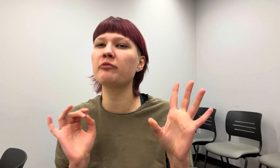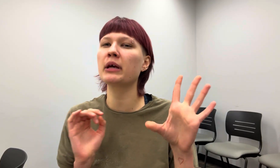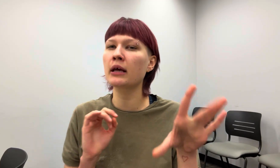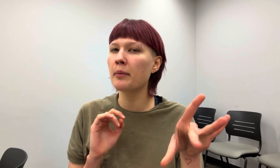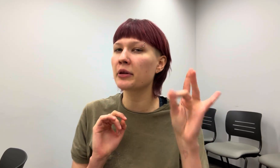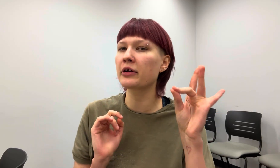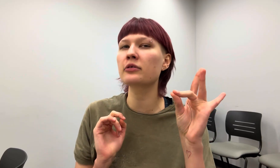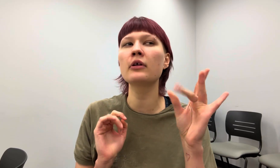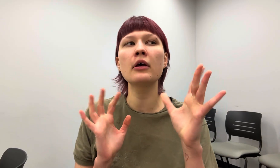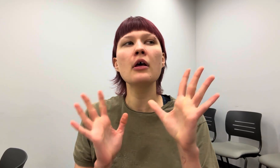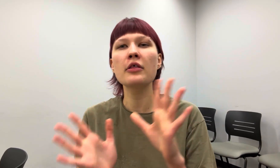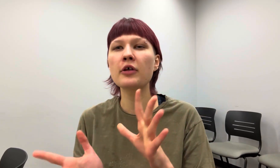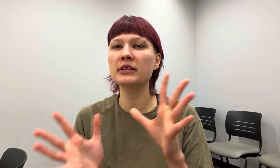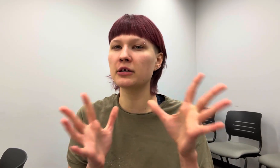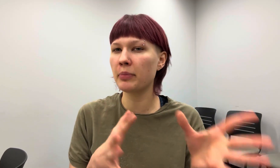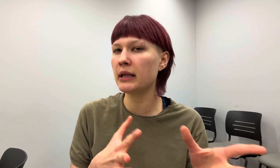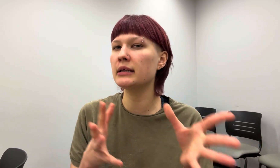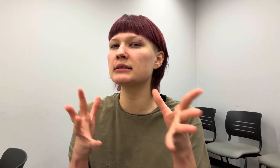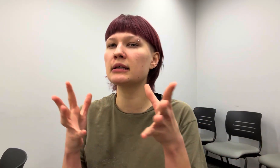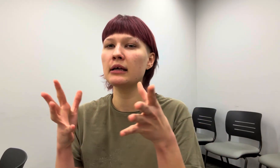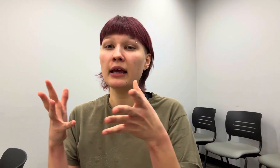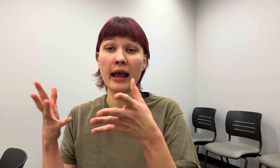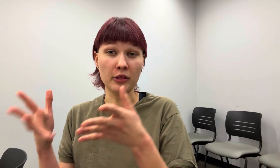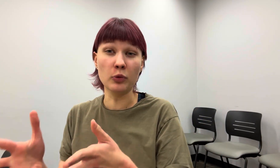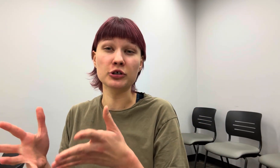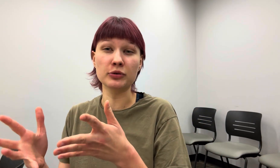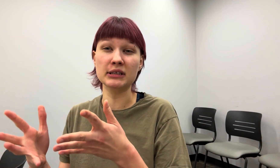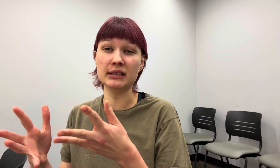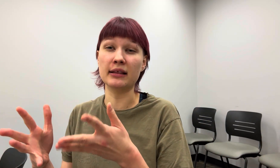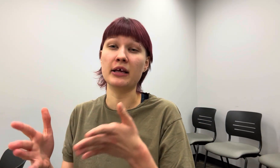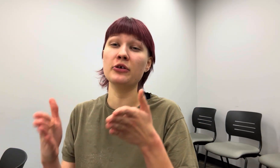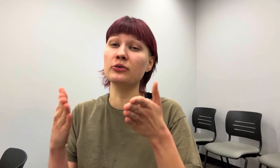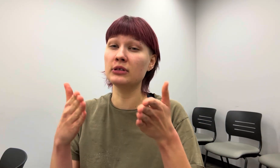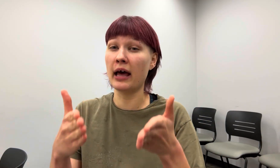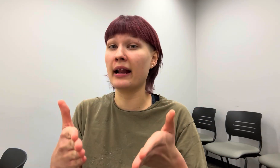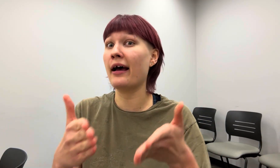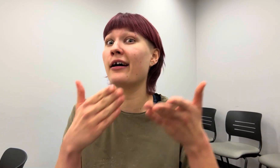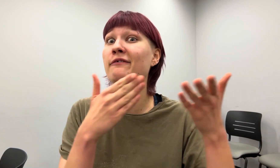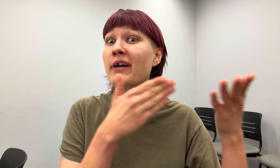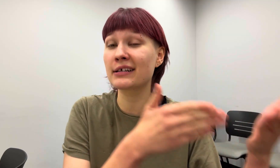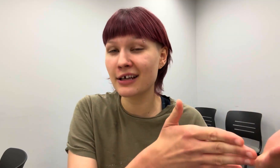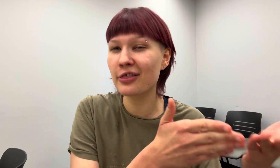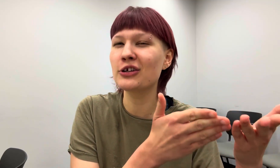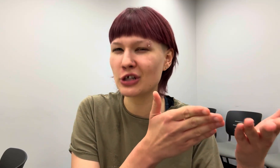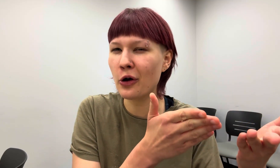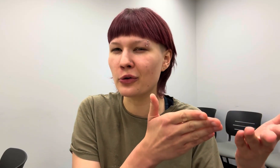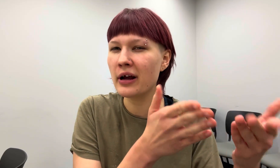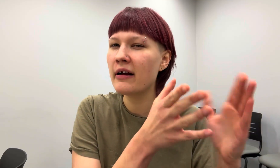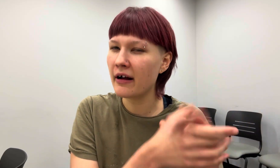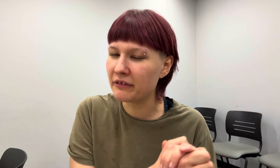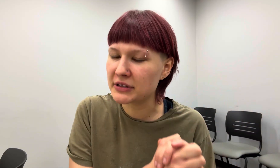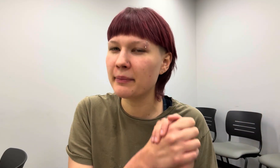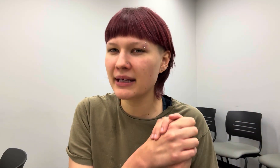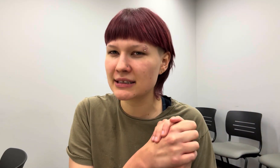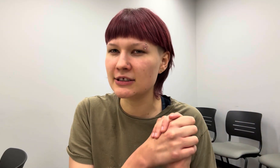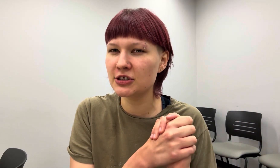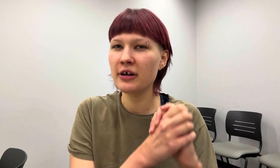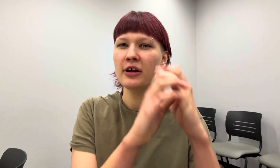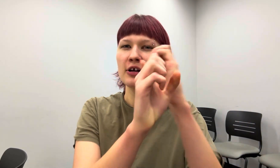picking up on their thoughts and opinions and the word choices that they use that affect the tone of this message to